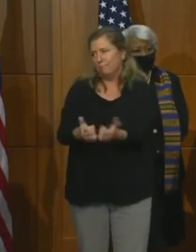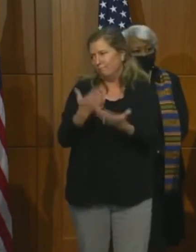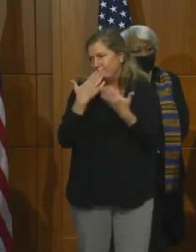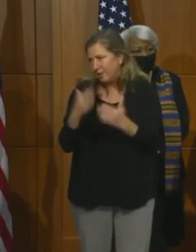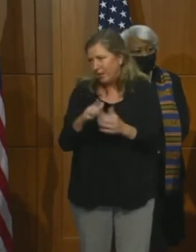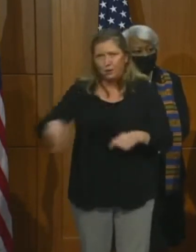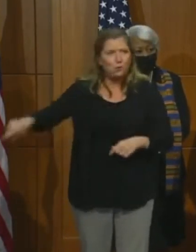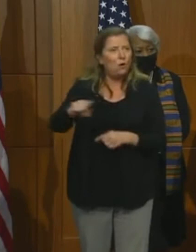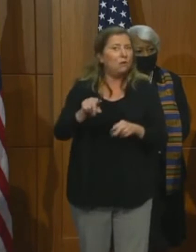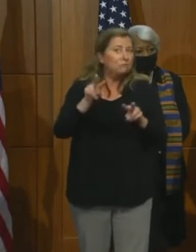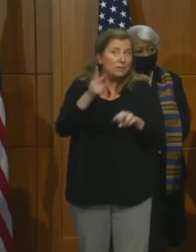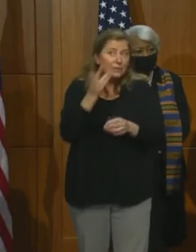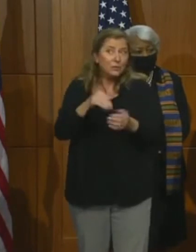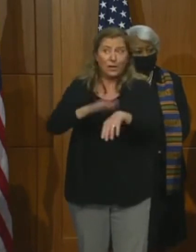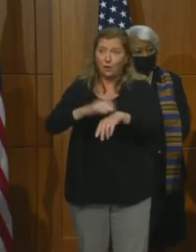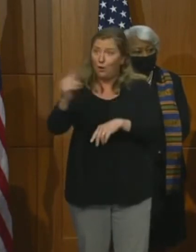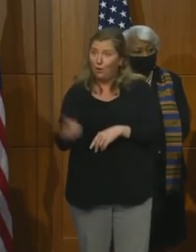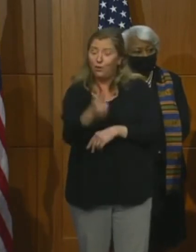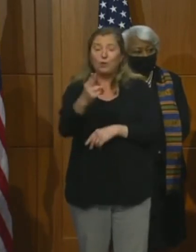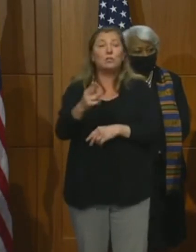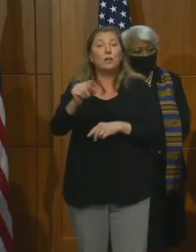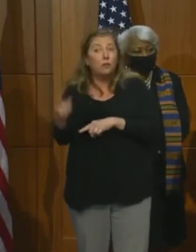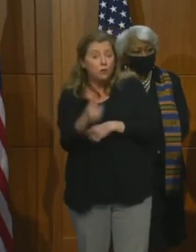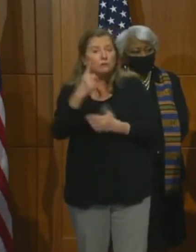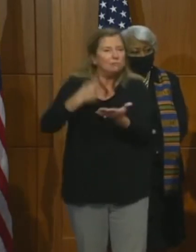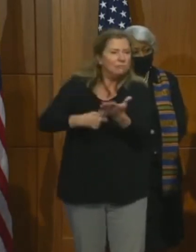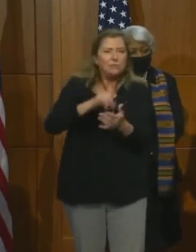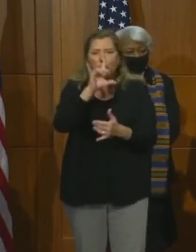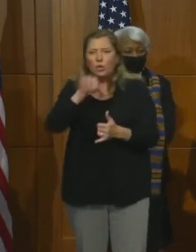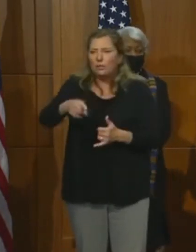will look forward to being with you on Thursday. We'll talk more about what Phase